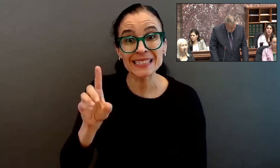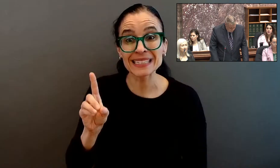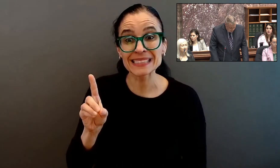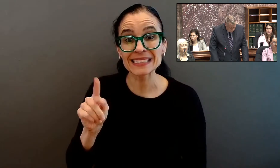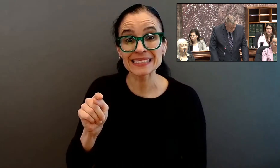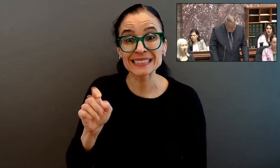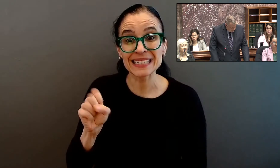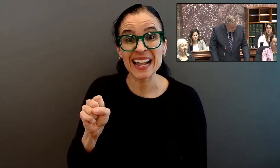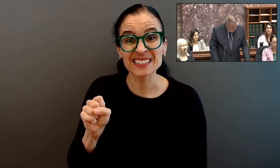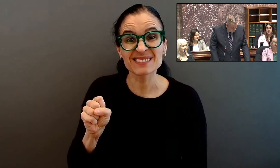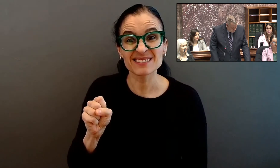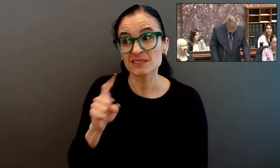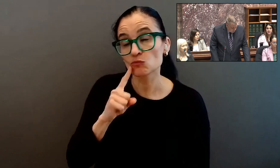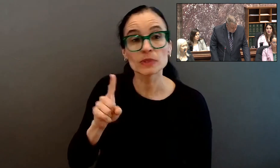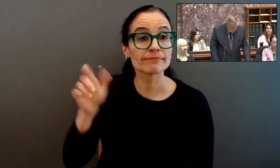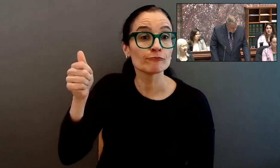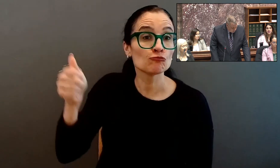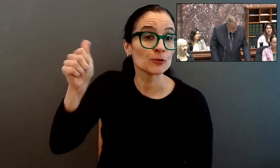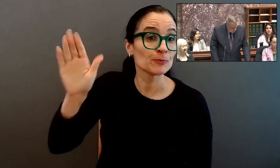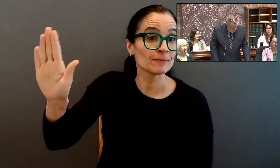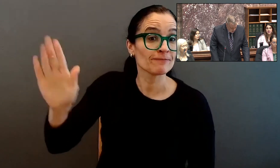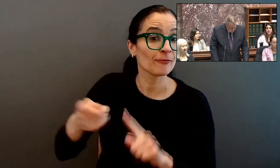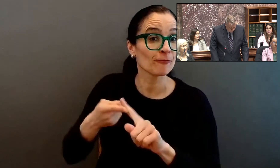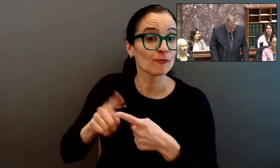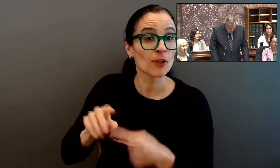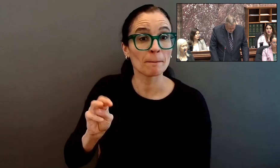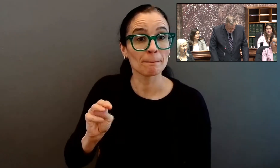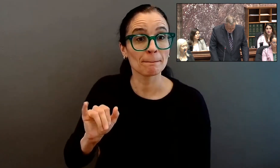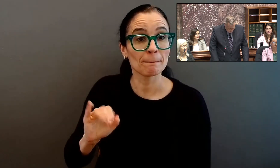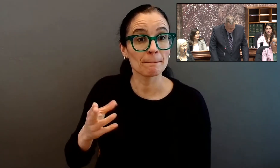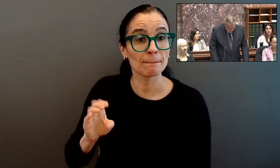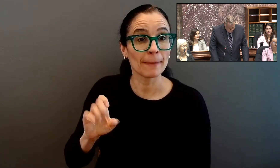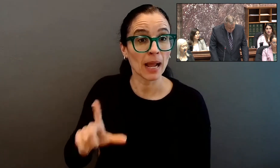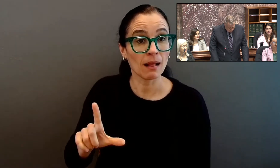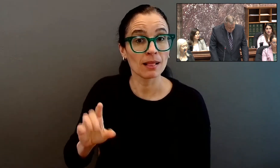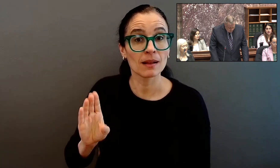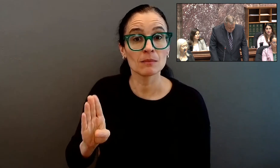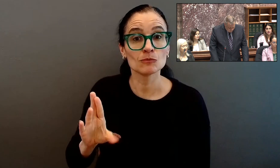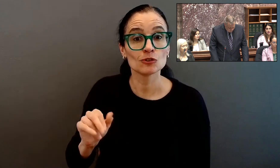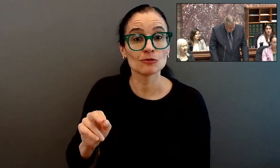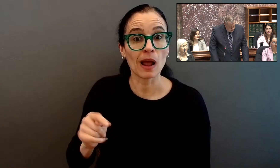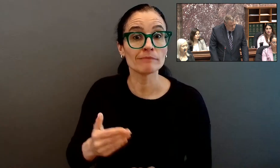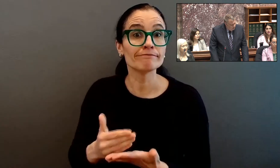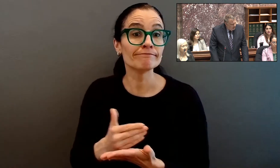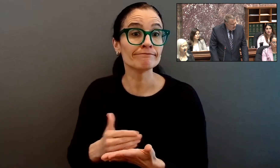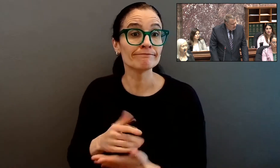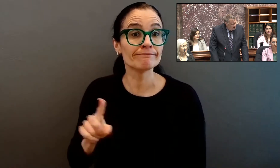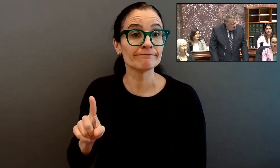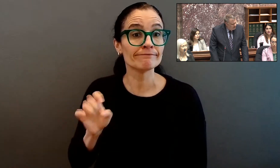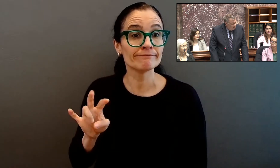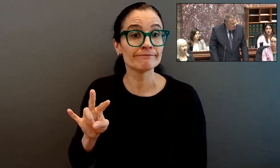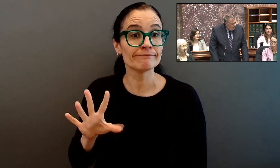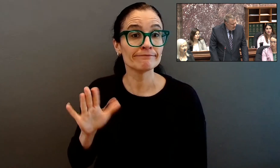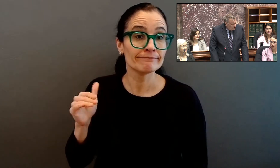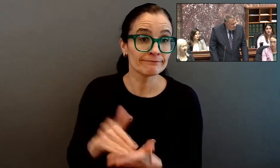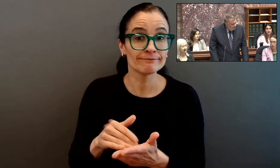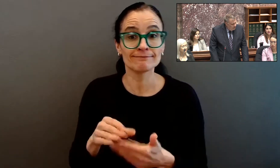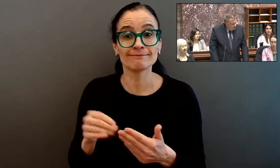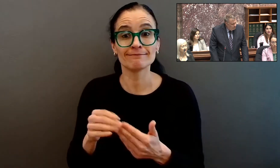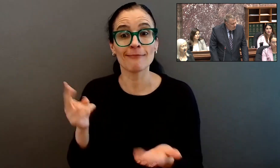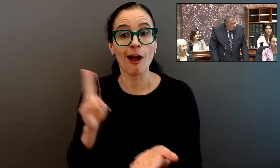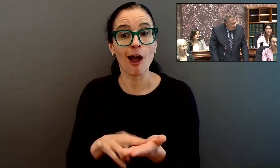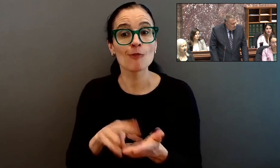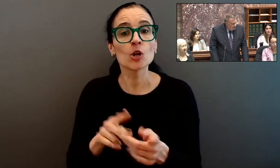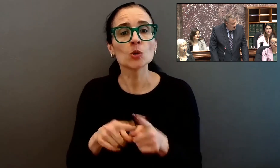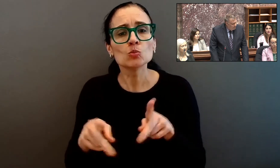review the spending that this government is doing because they don't want to admit it's failing. Does the minister think it's wise that Mr. Bryant